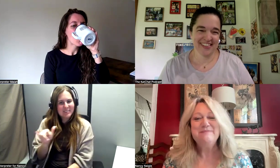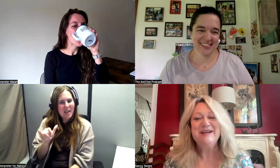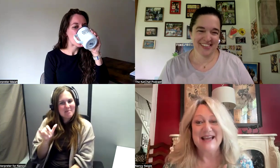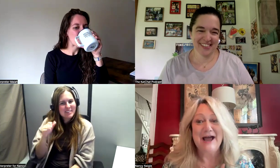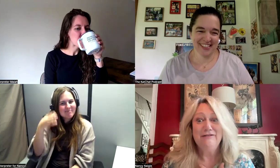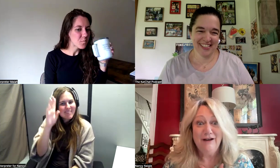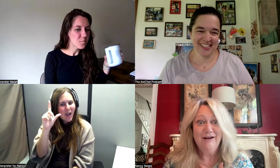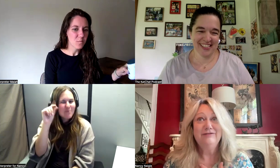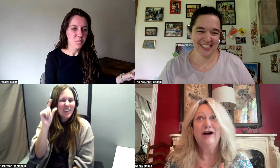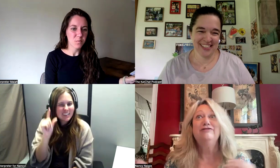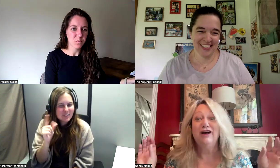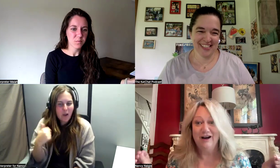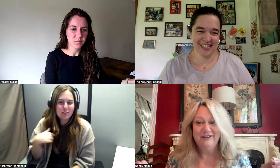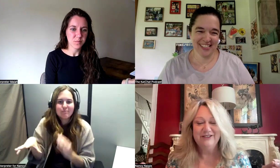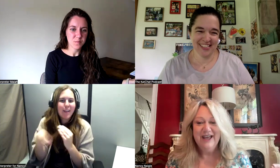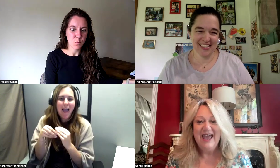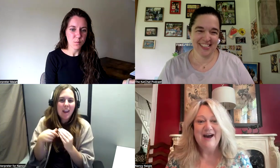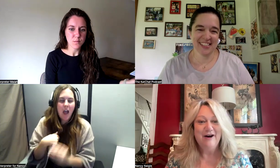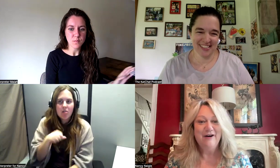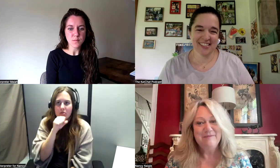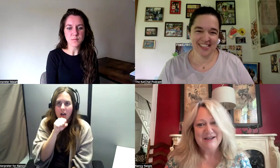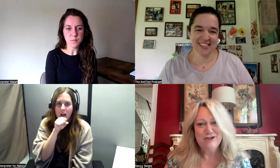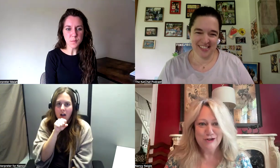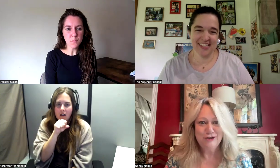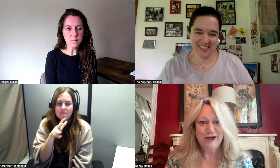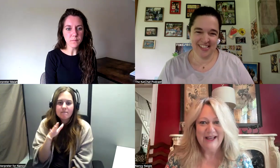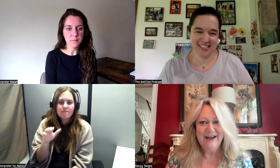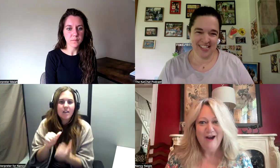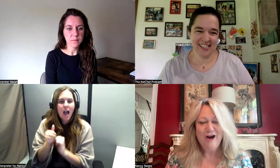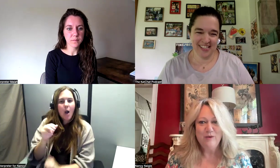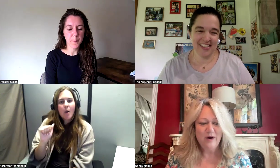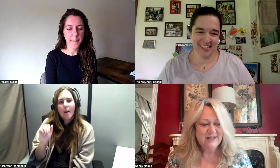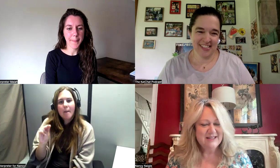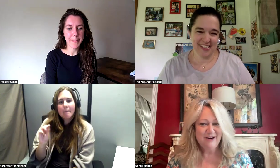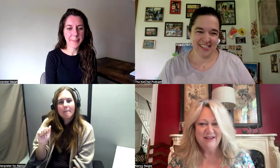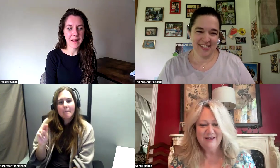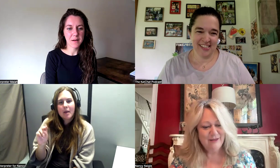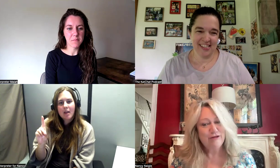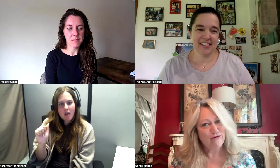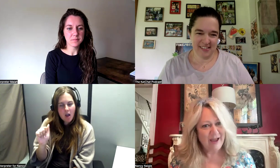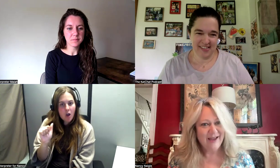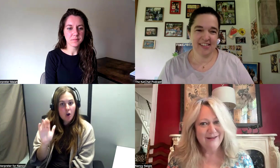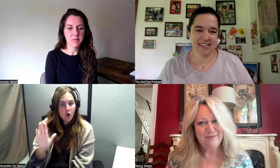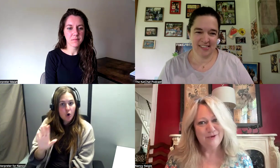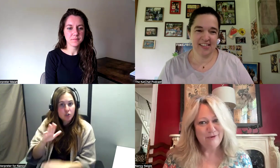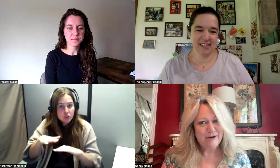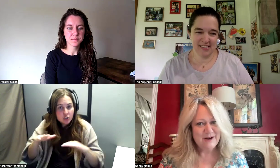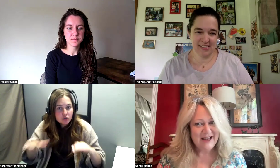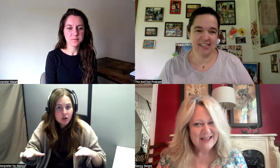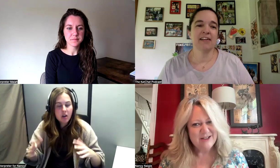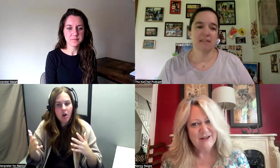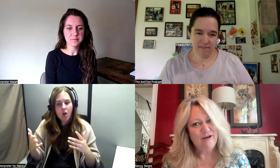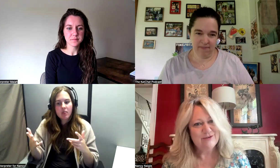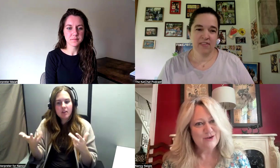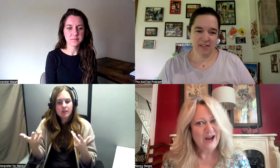there. And I love, love, love how Amanda's children are the ones that are the thread that pull